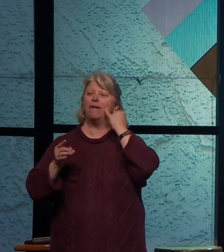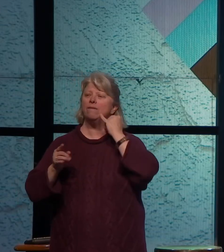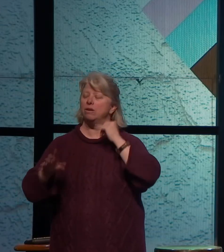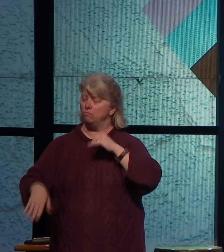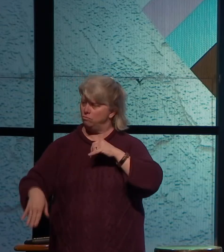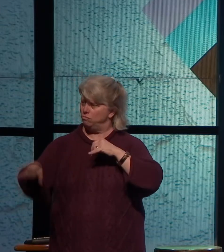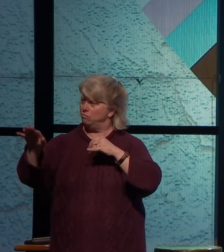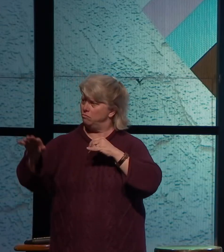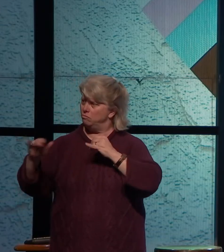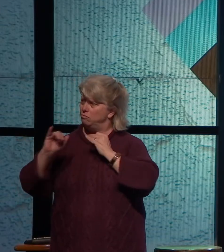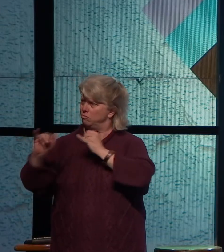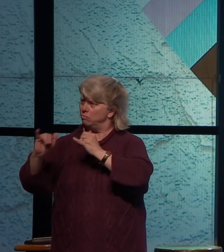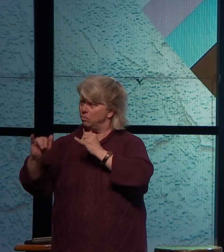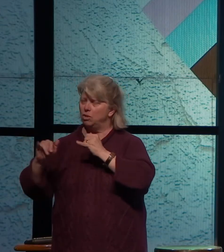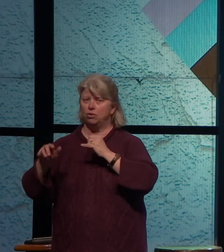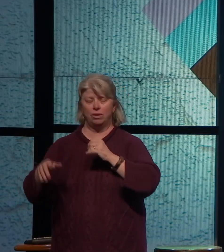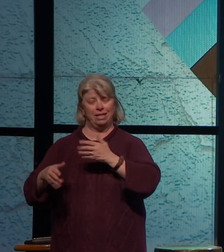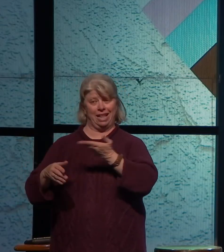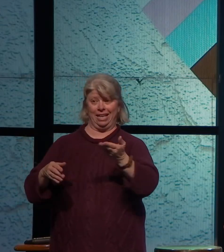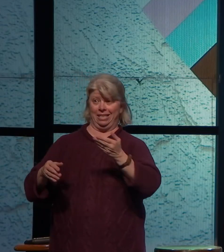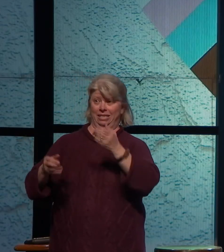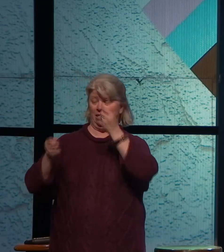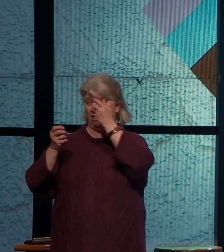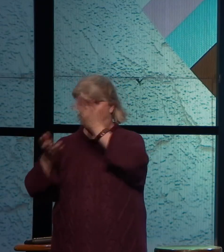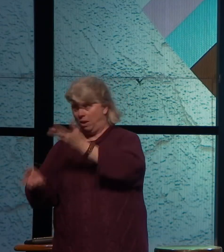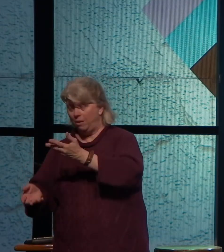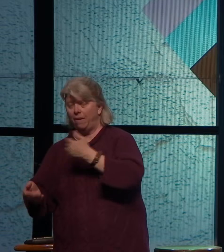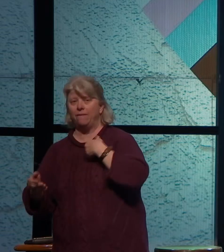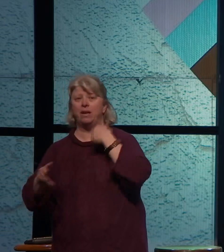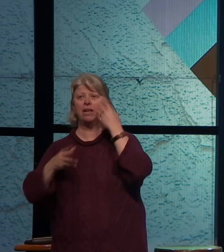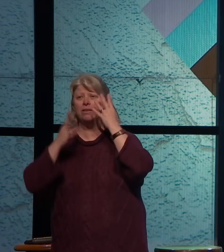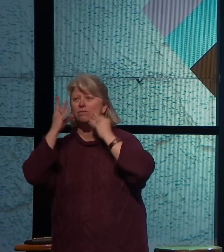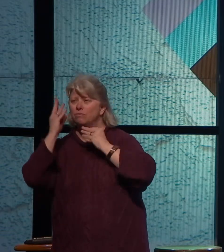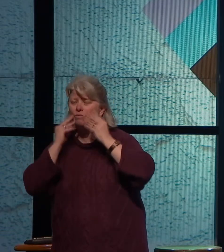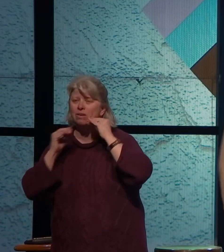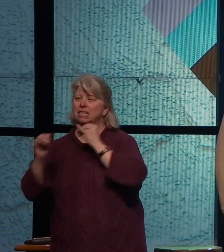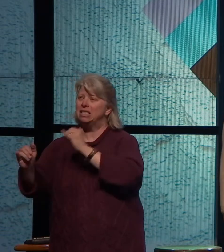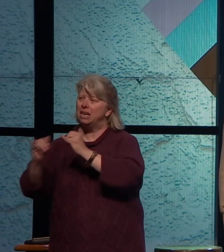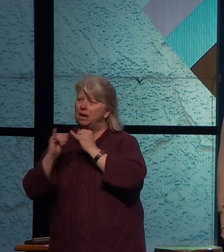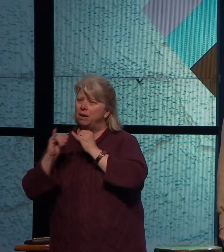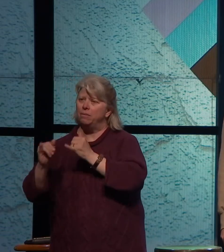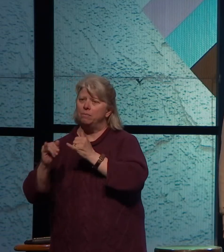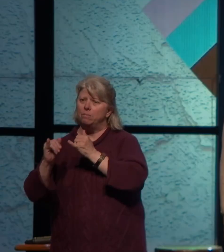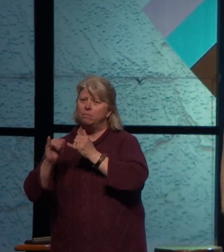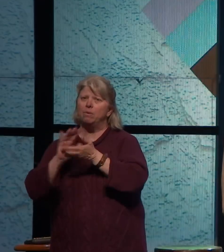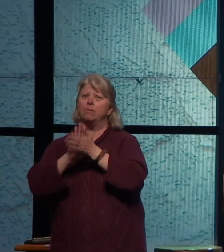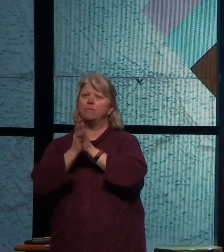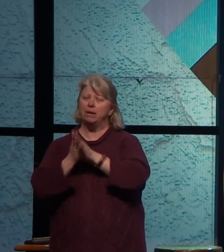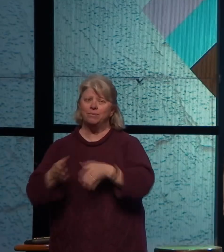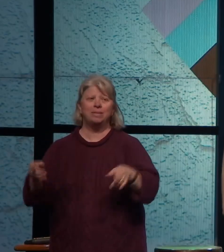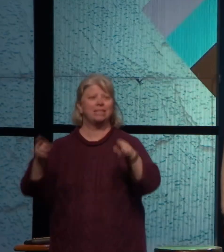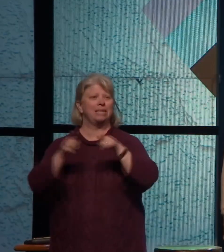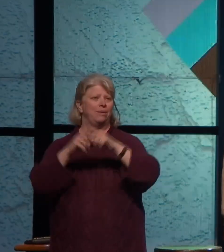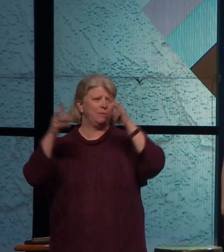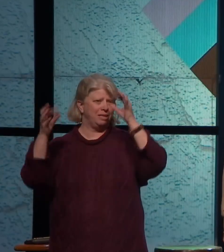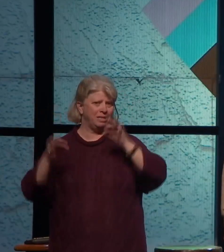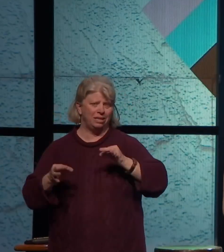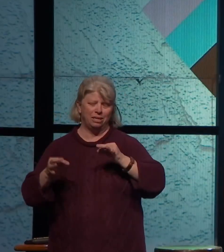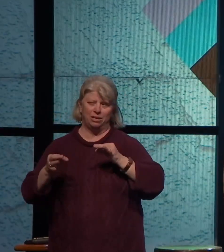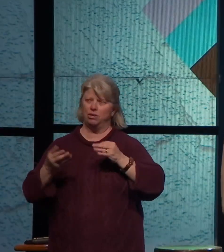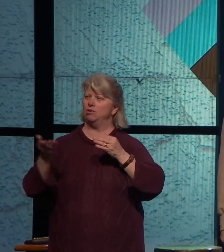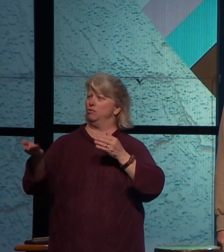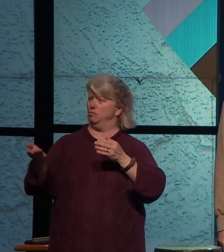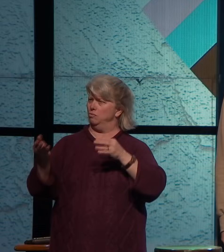same upbringing you had the same things said to me, if I would have gone through exactly what you have done, I would be making the same decisions you